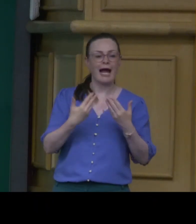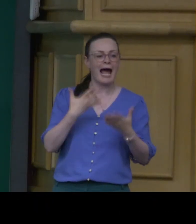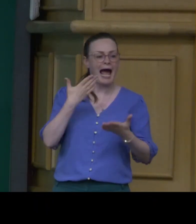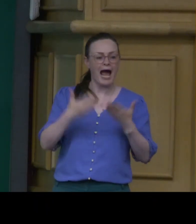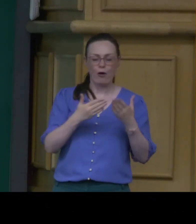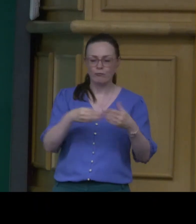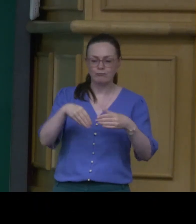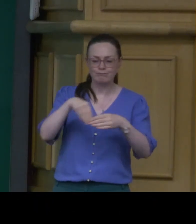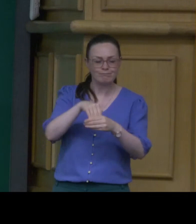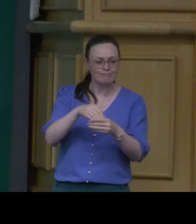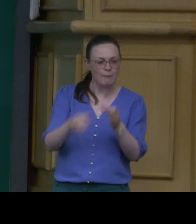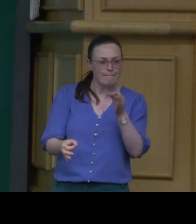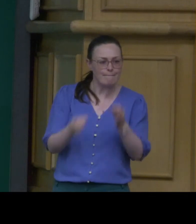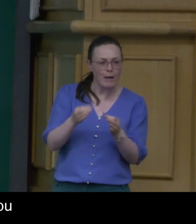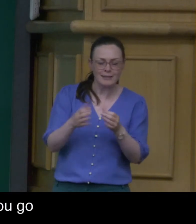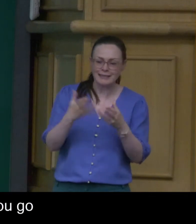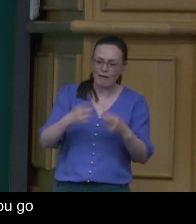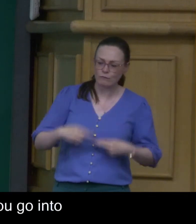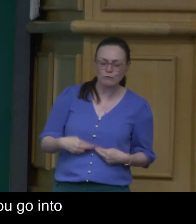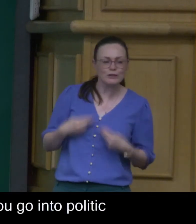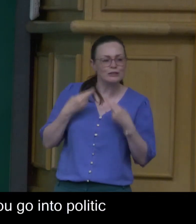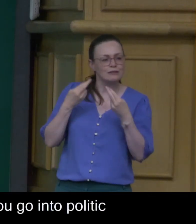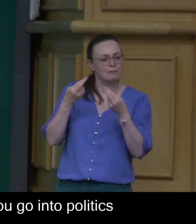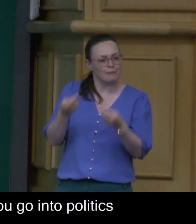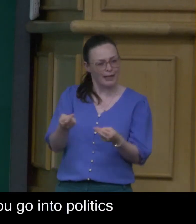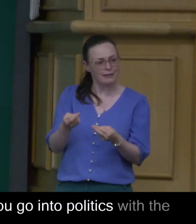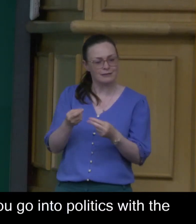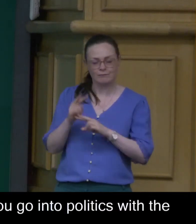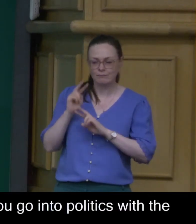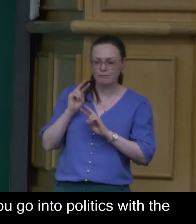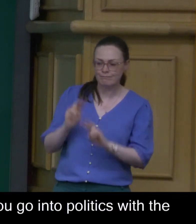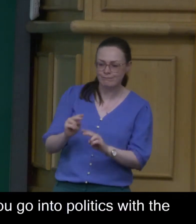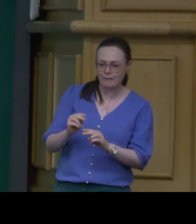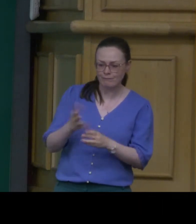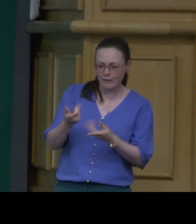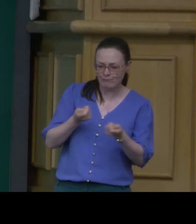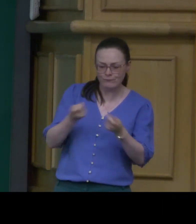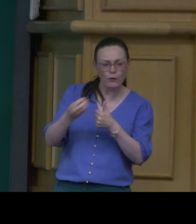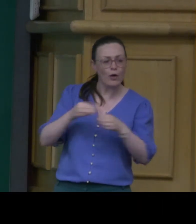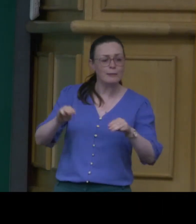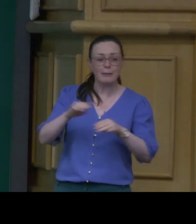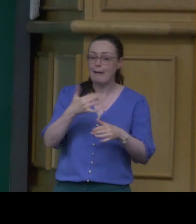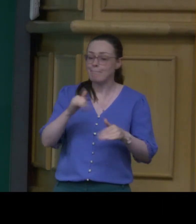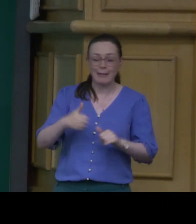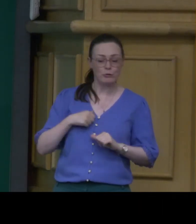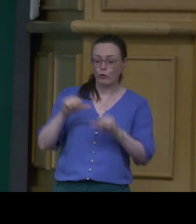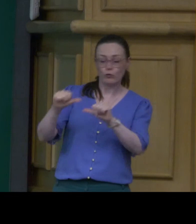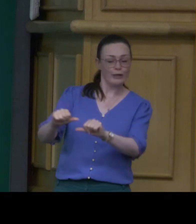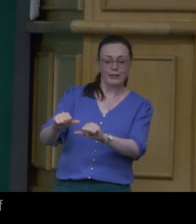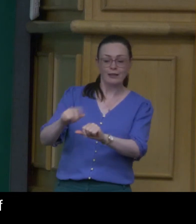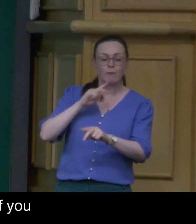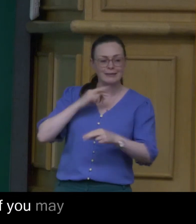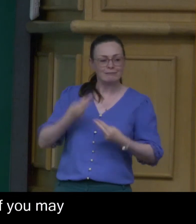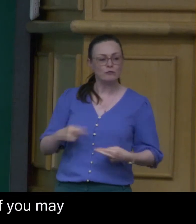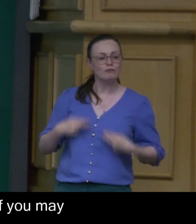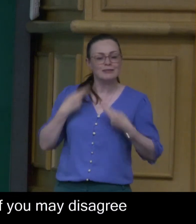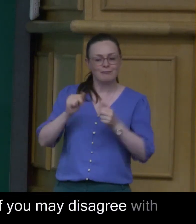into politics with a respectful position towards others, even if you may disagree with their